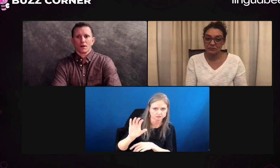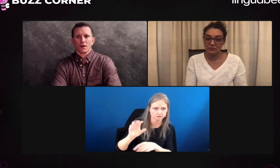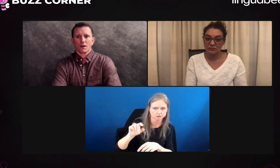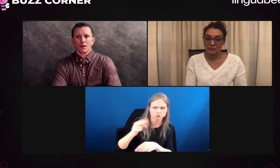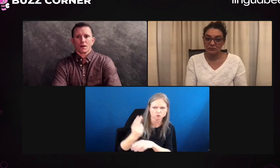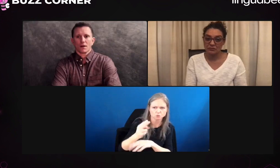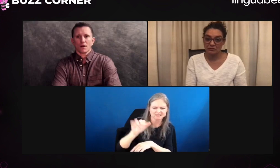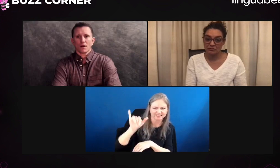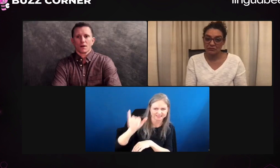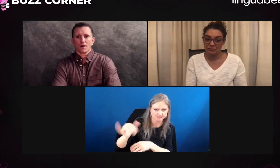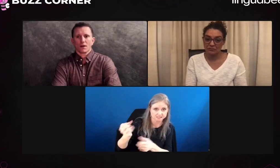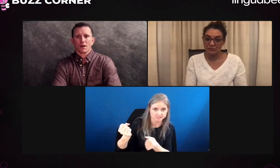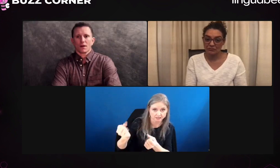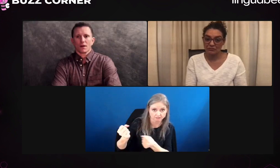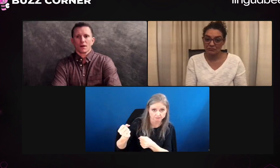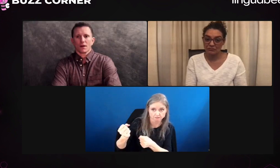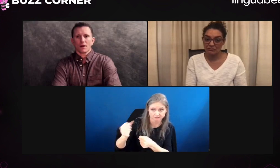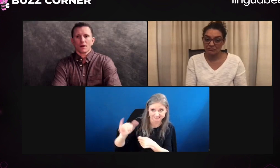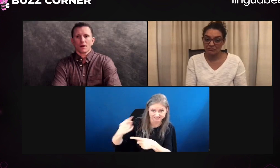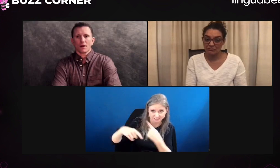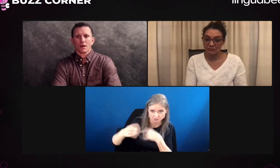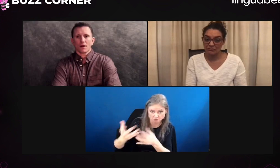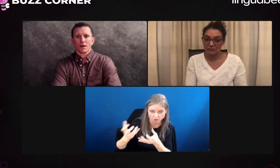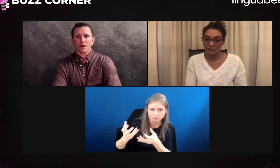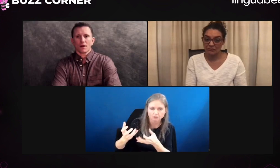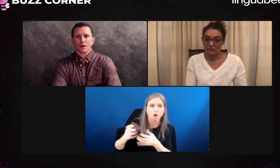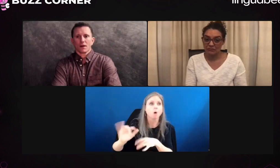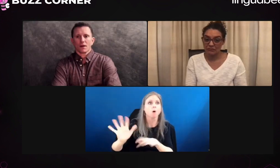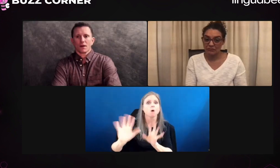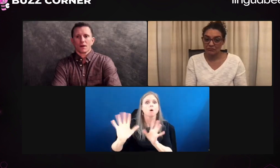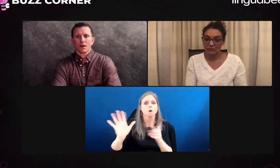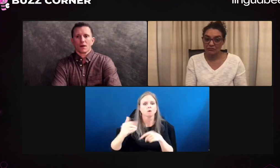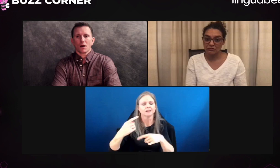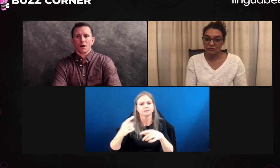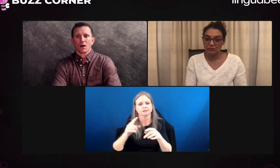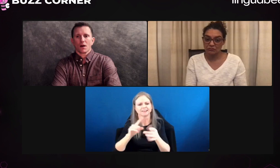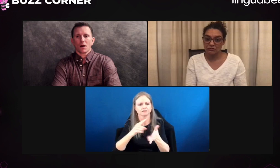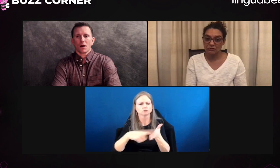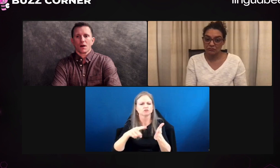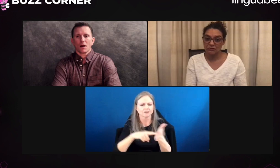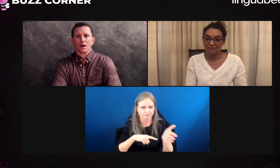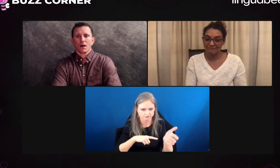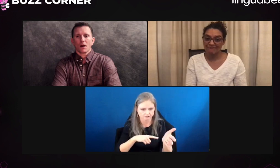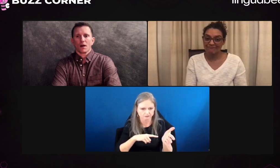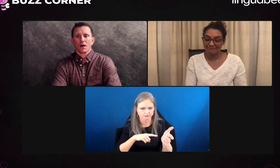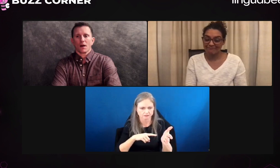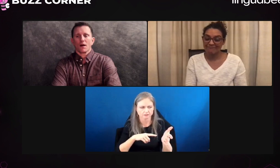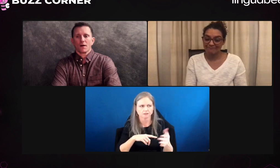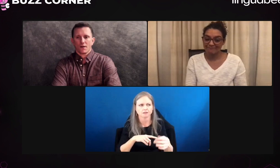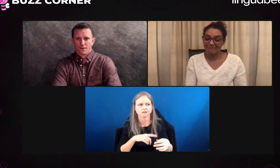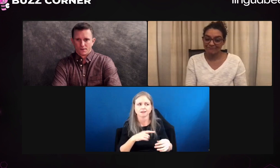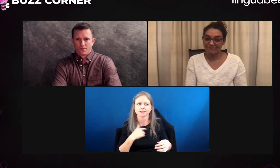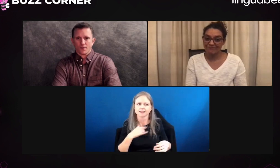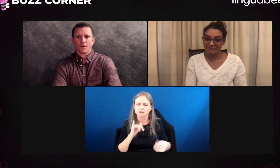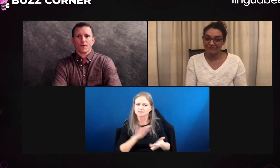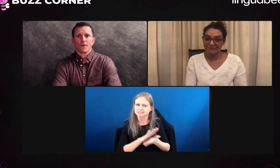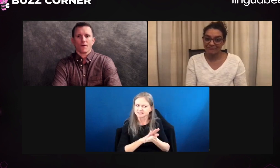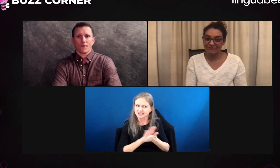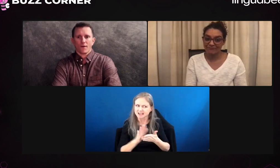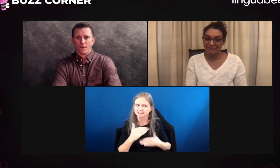husband, being there, asked for clarification. Are you trying to sign this? Are you trying to communicate that?